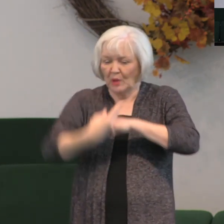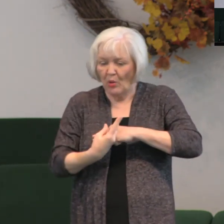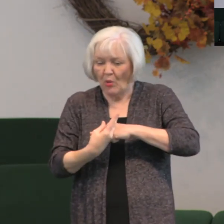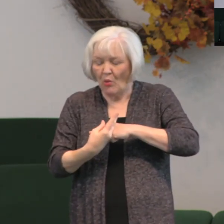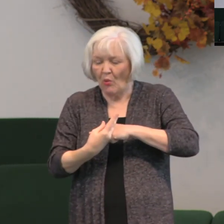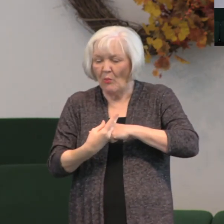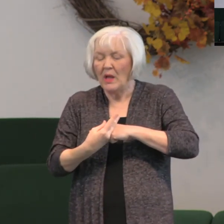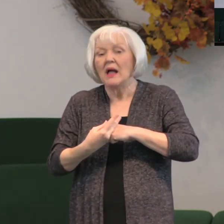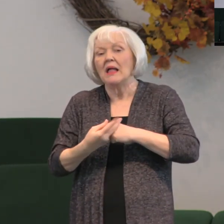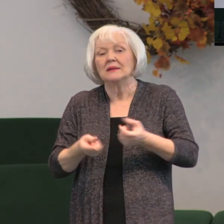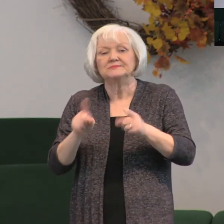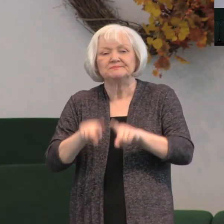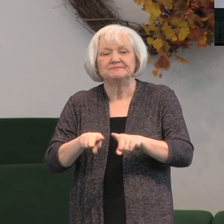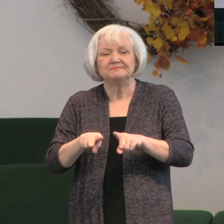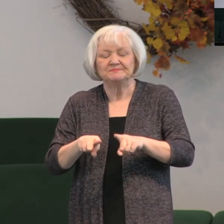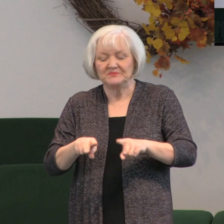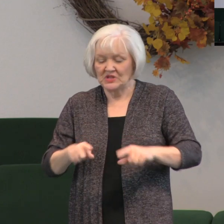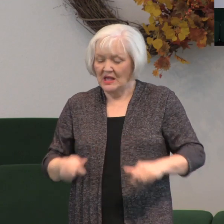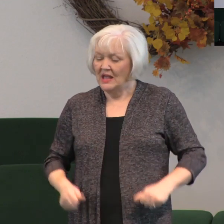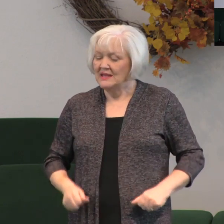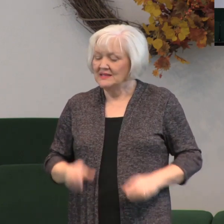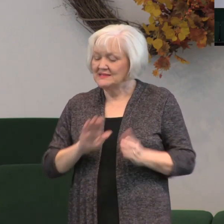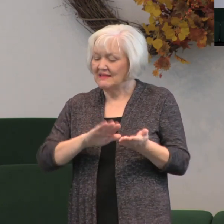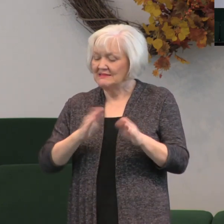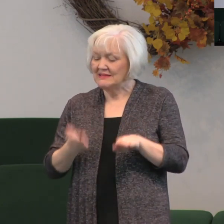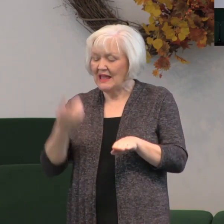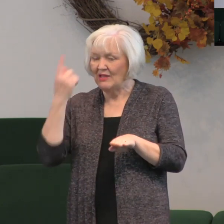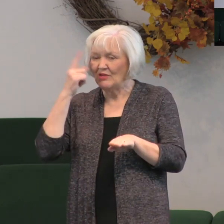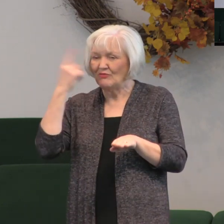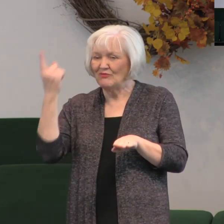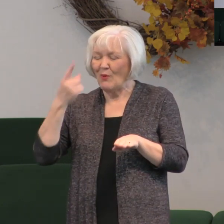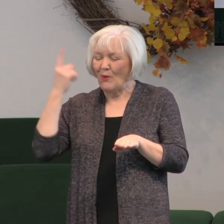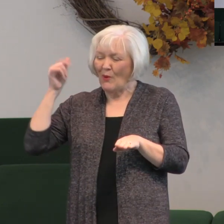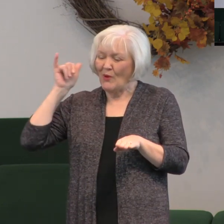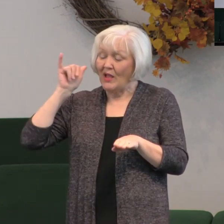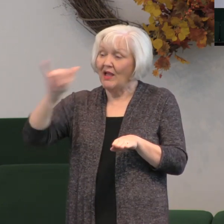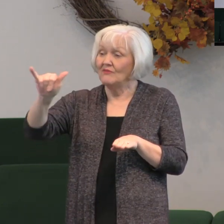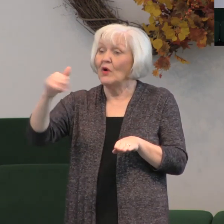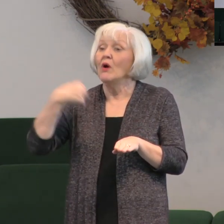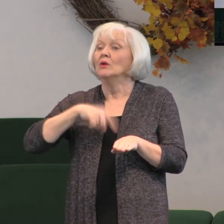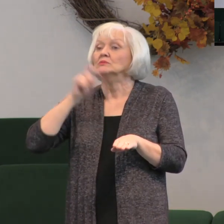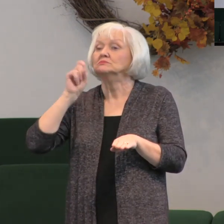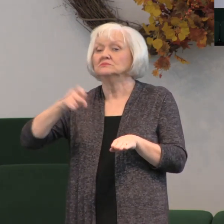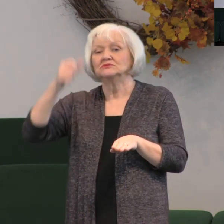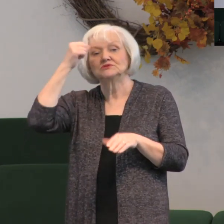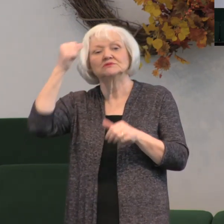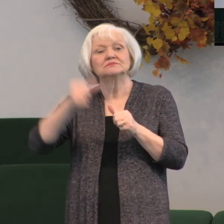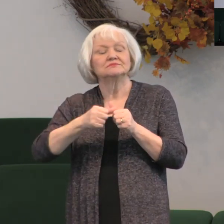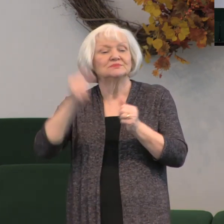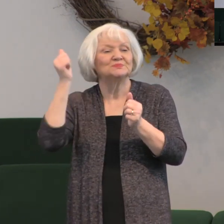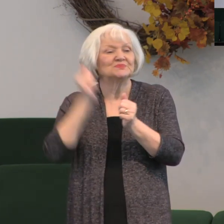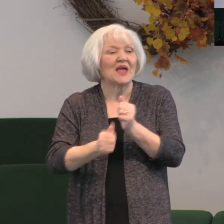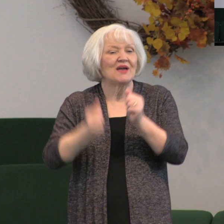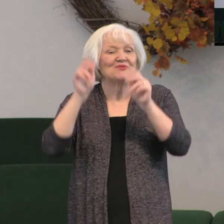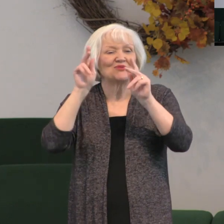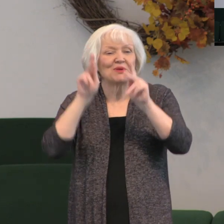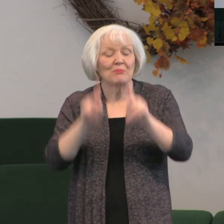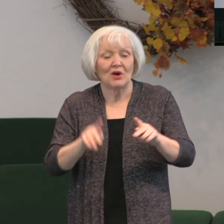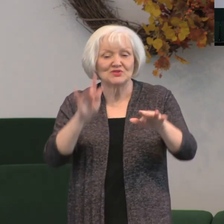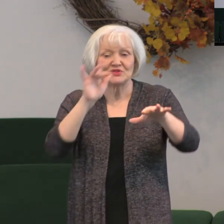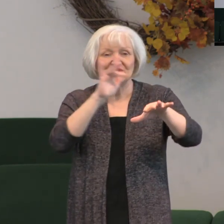death. As we go out we need to keep in mind that every person that we come in